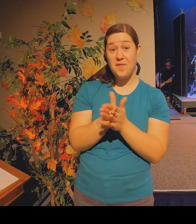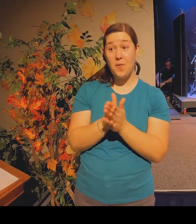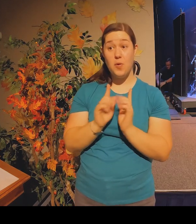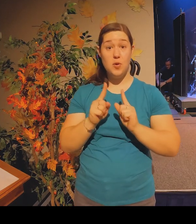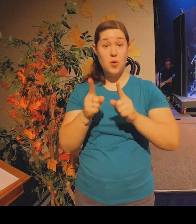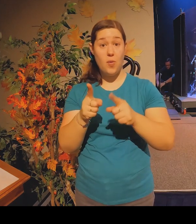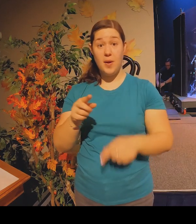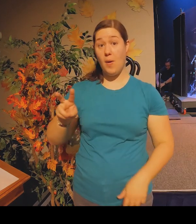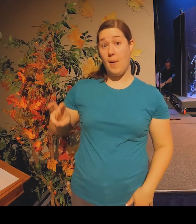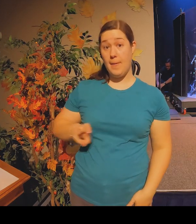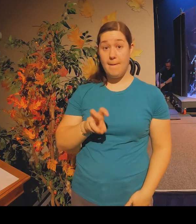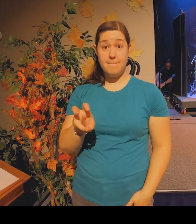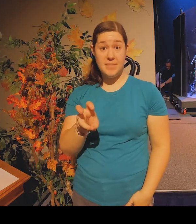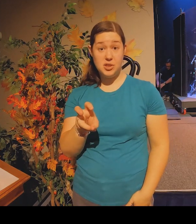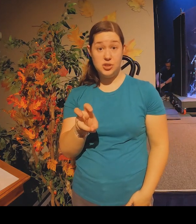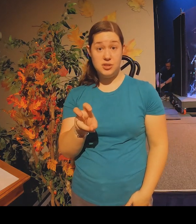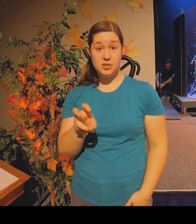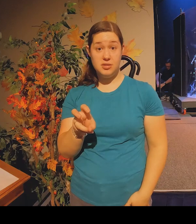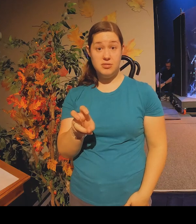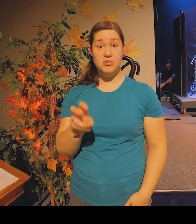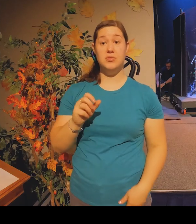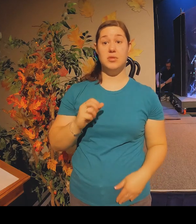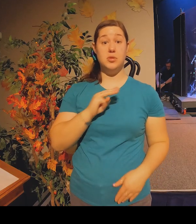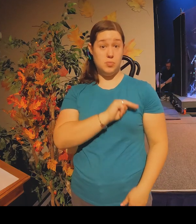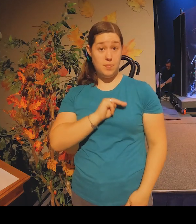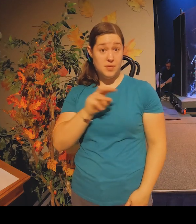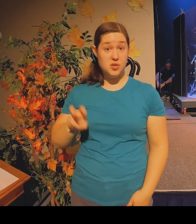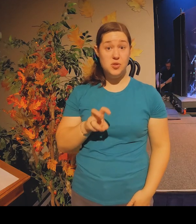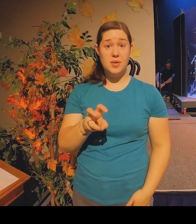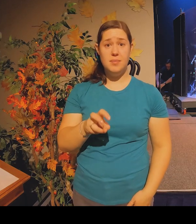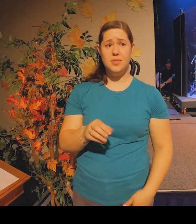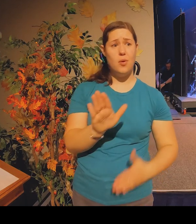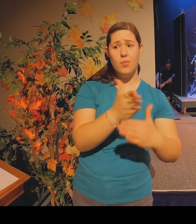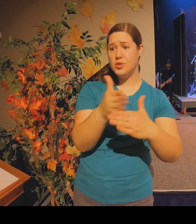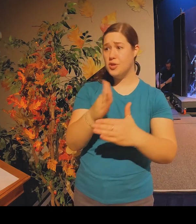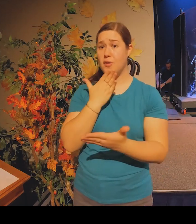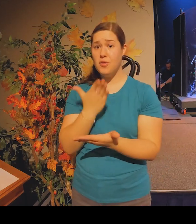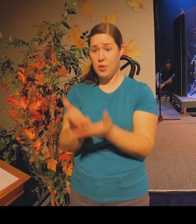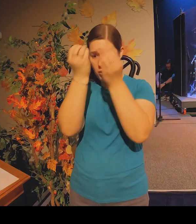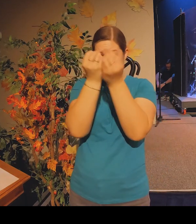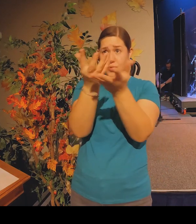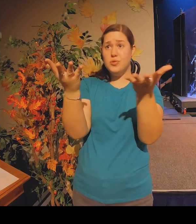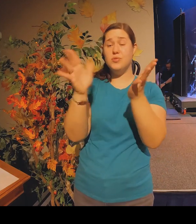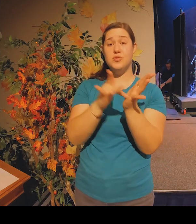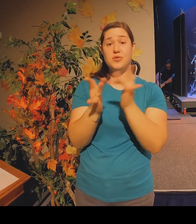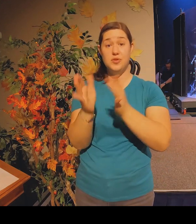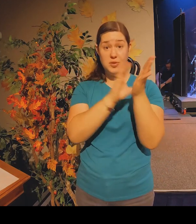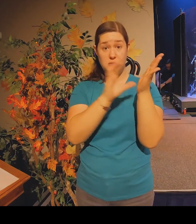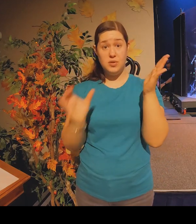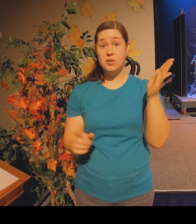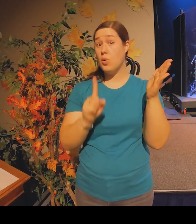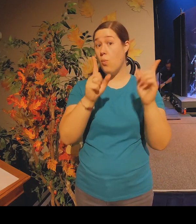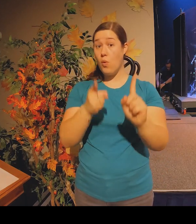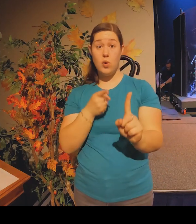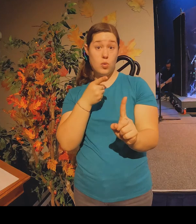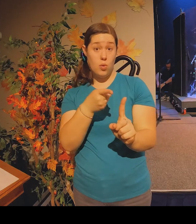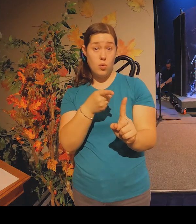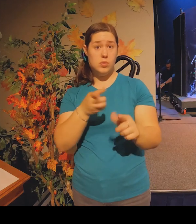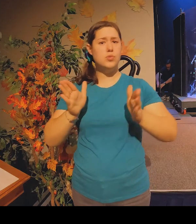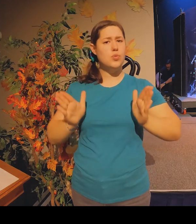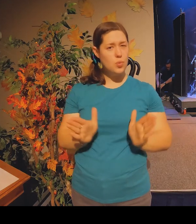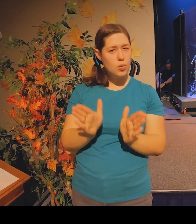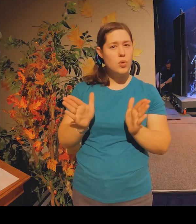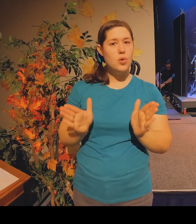trip and sharing the good news of Jesus Christ. One of her goals is to encourage at least